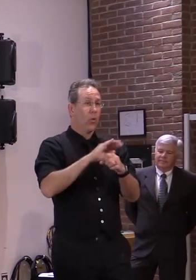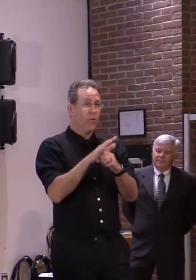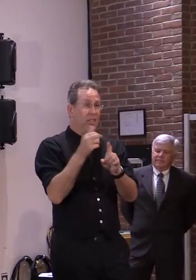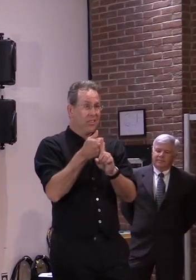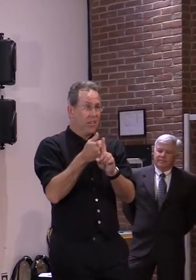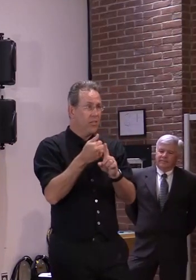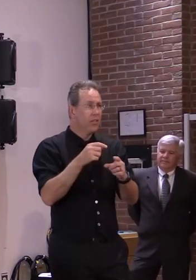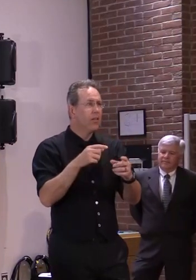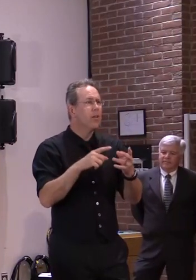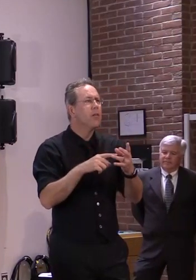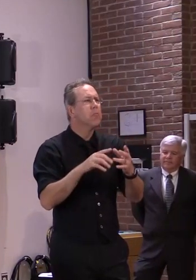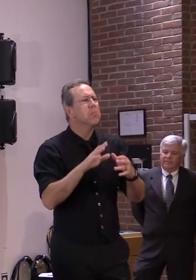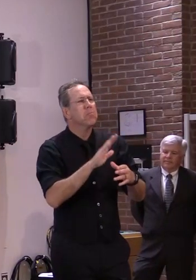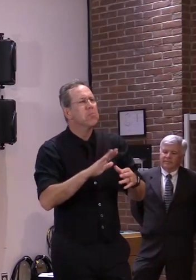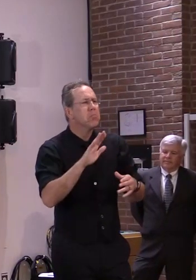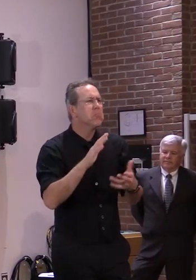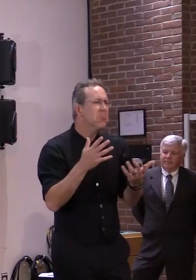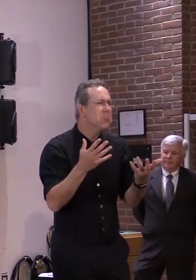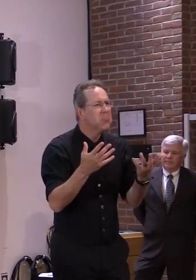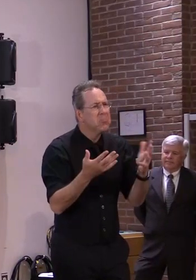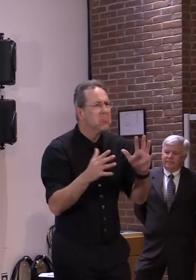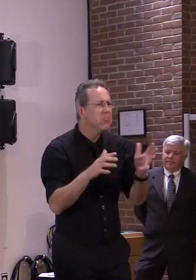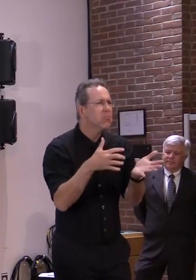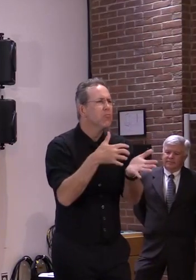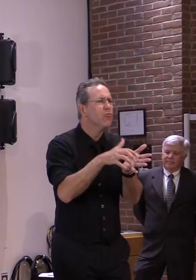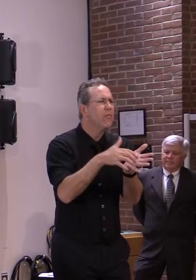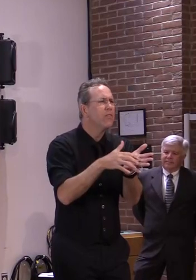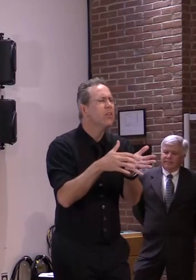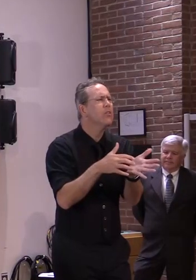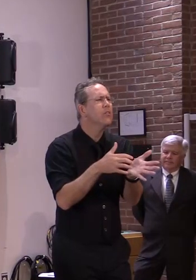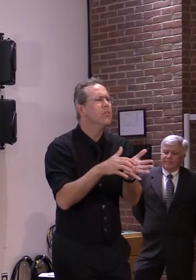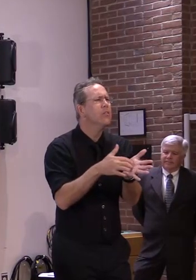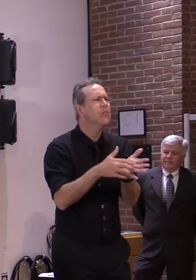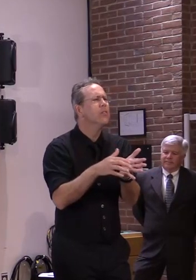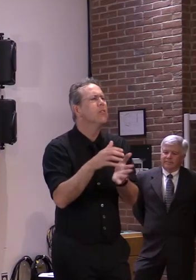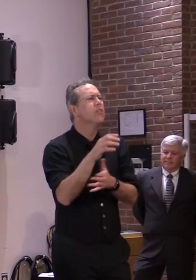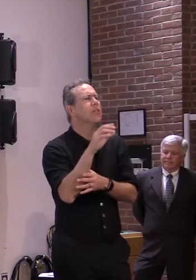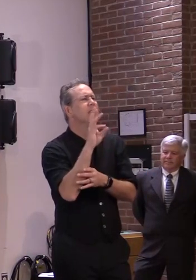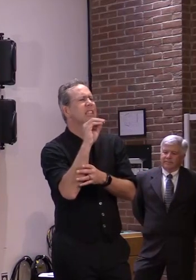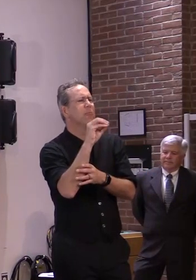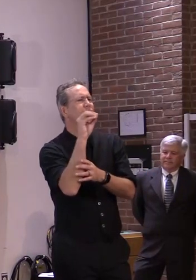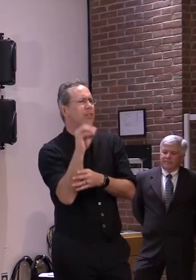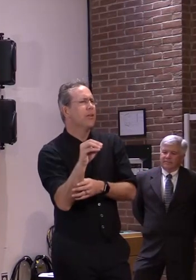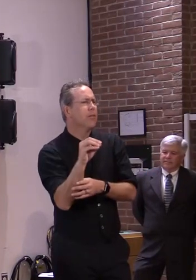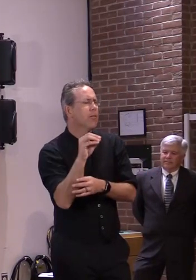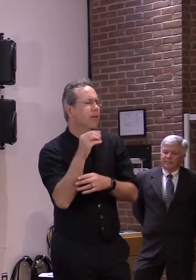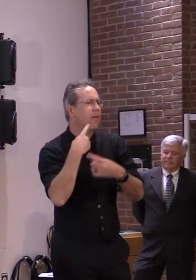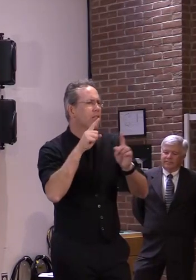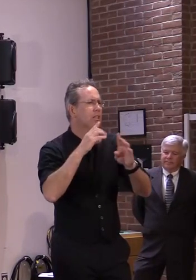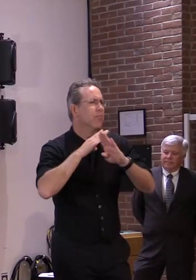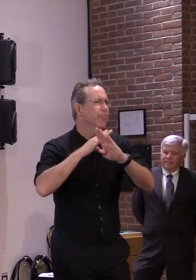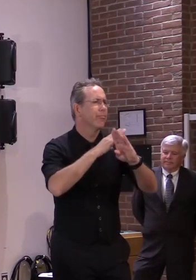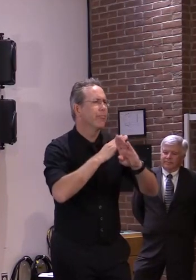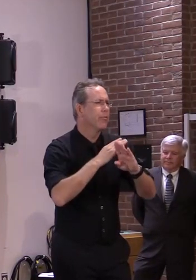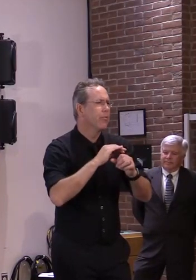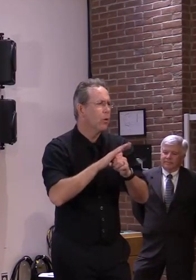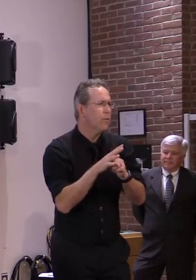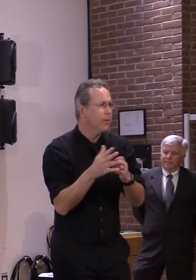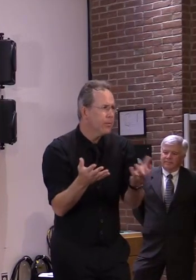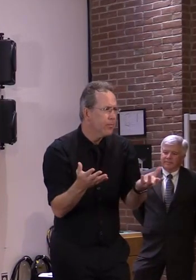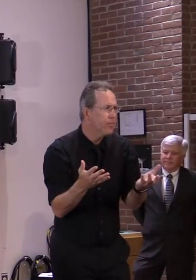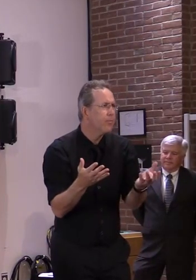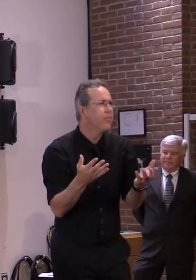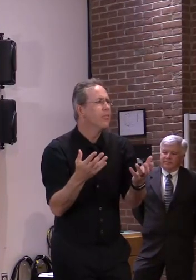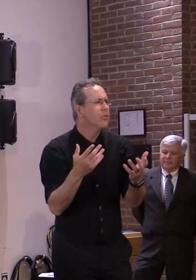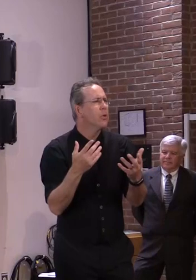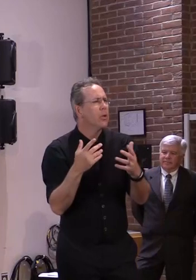the get-go was lower than the mRNA vaccines. But having said that, we still believe,